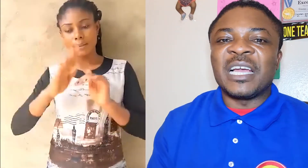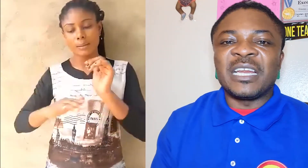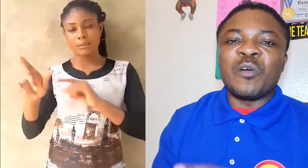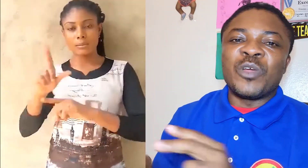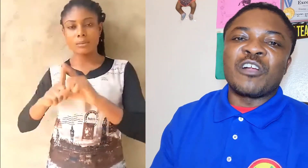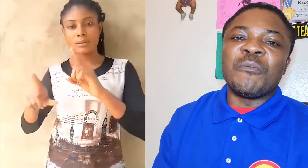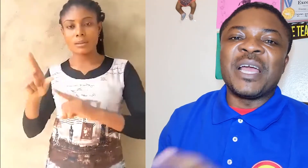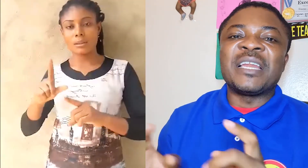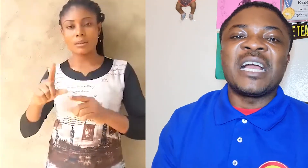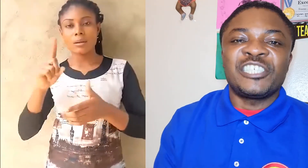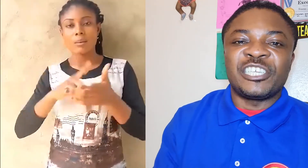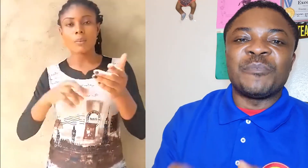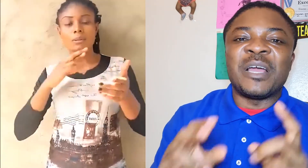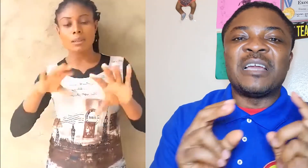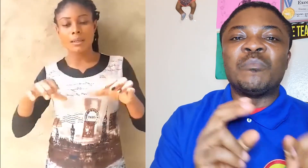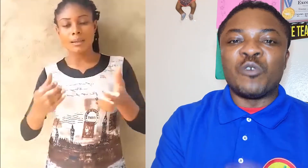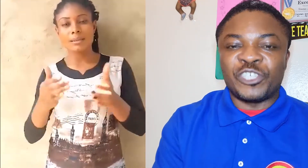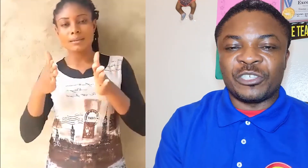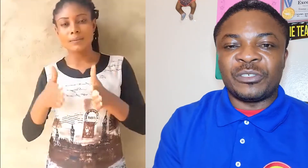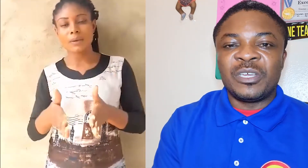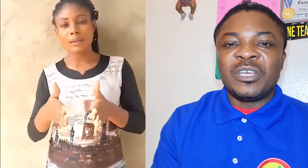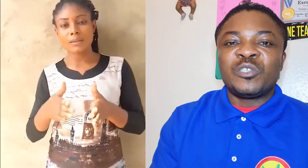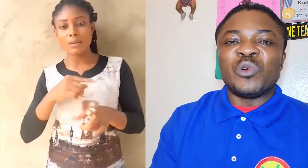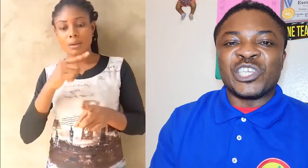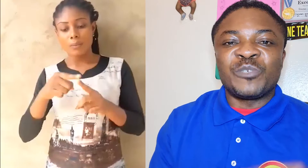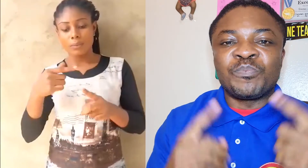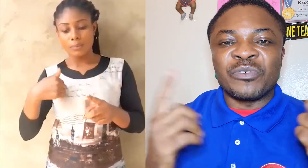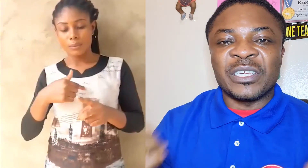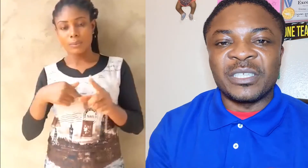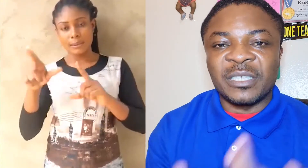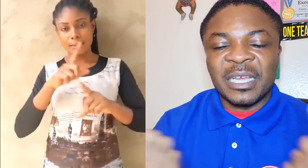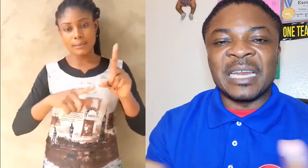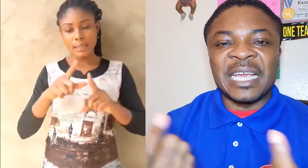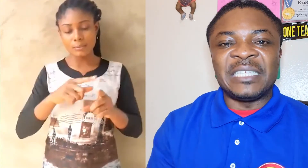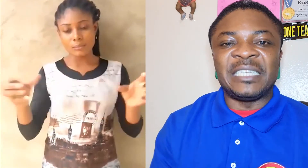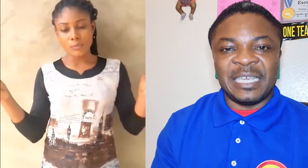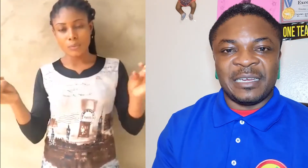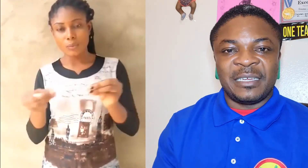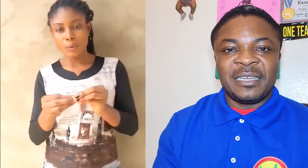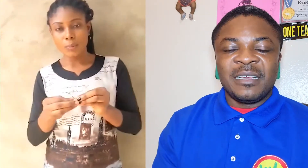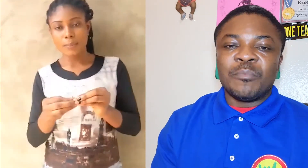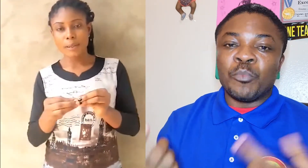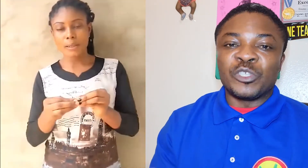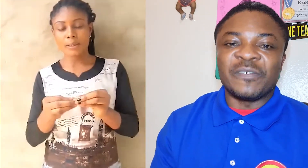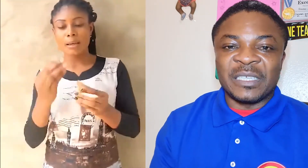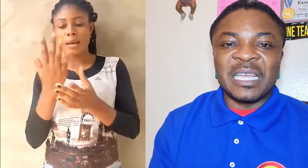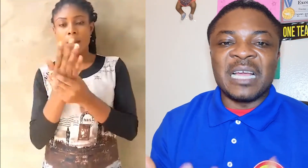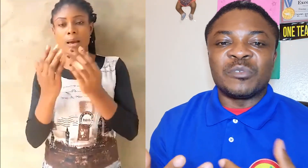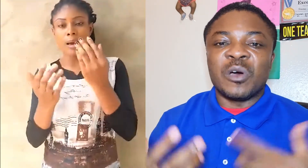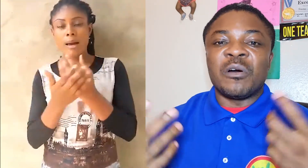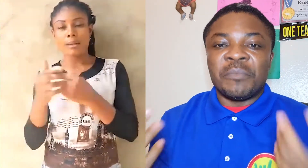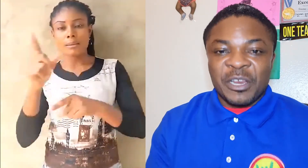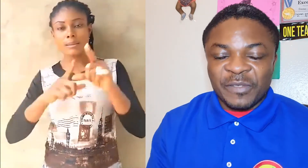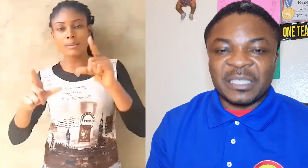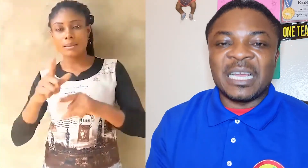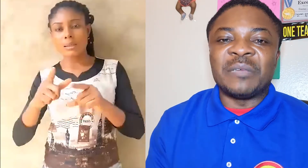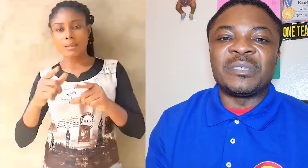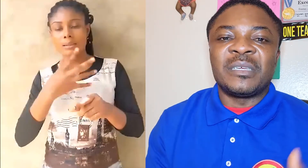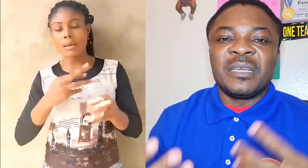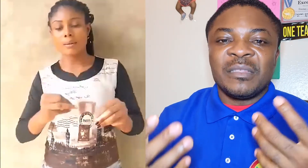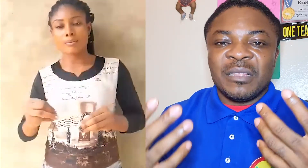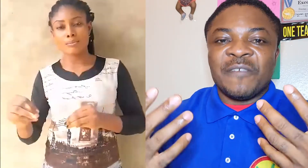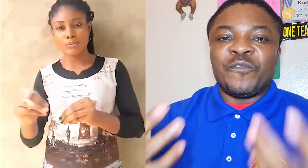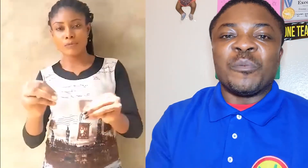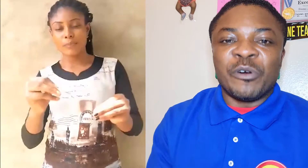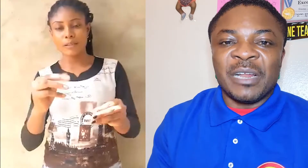we sign and we combine handshake and motion to express an idea, most of the times or many of the